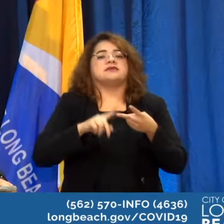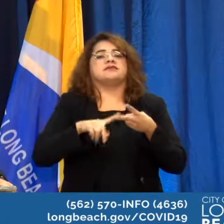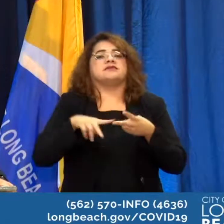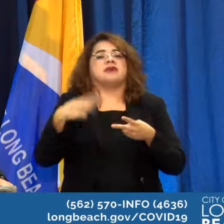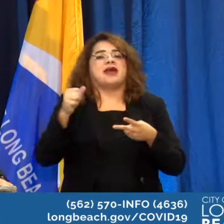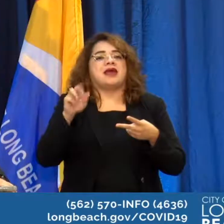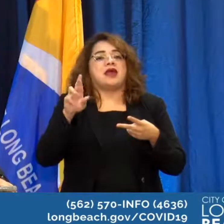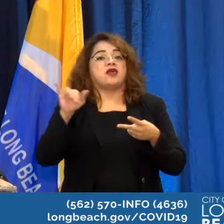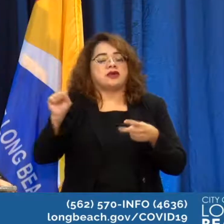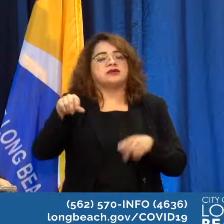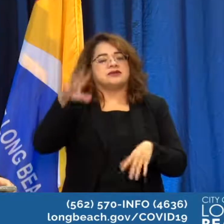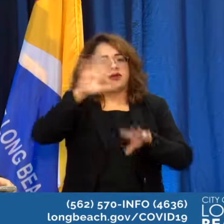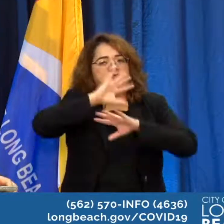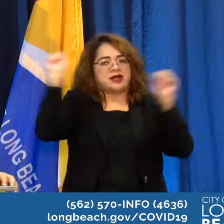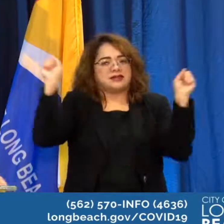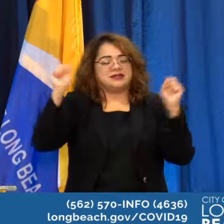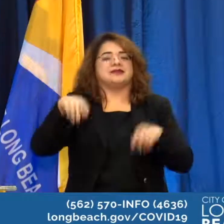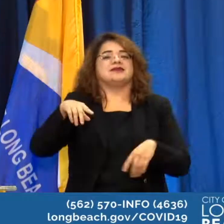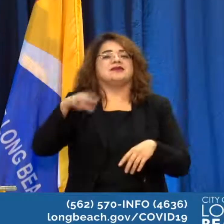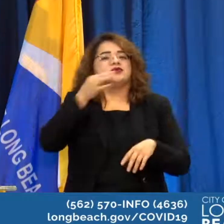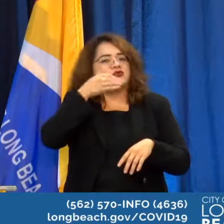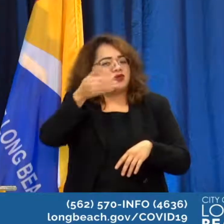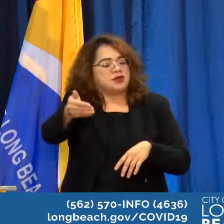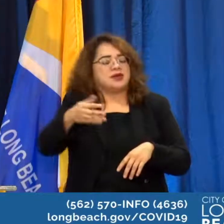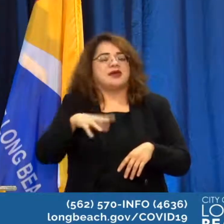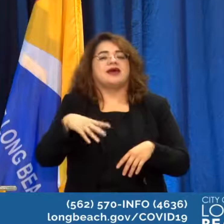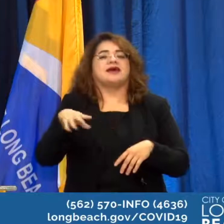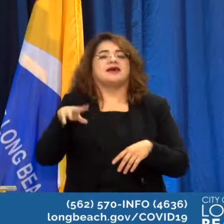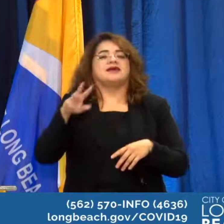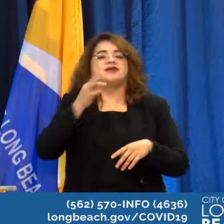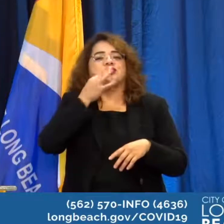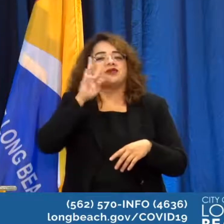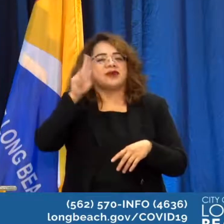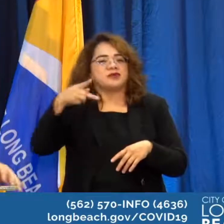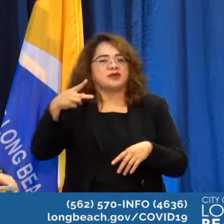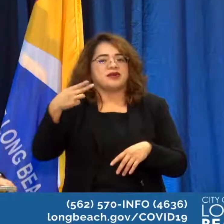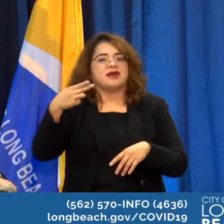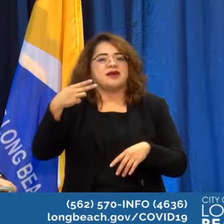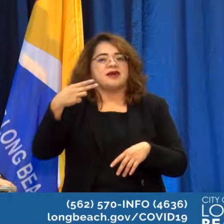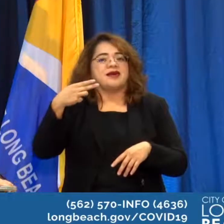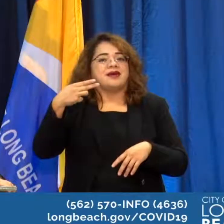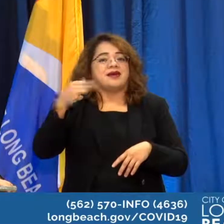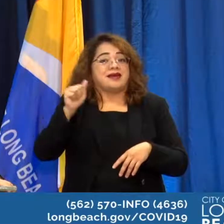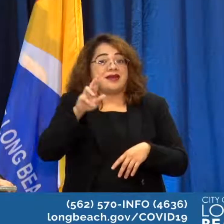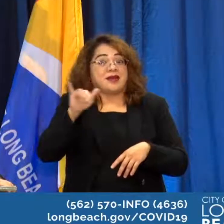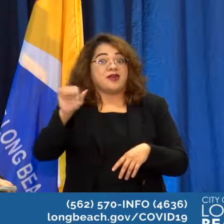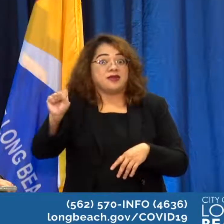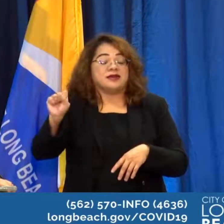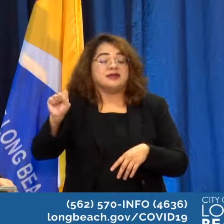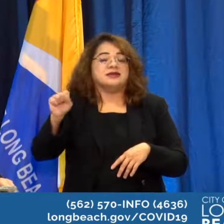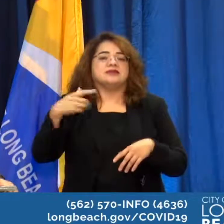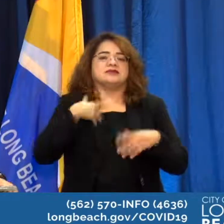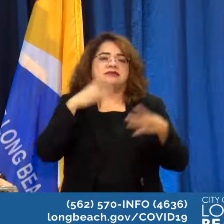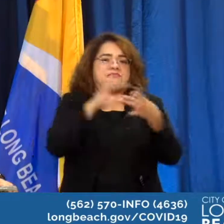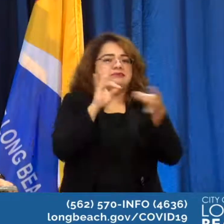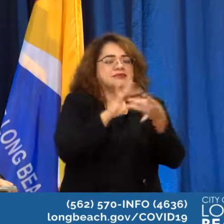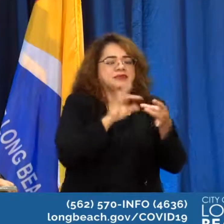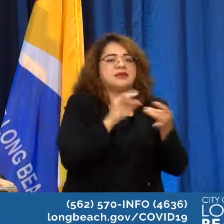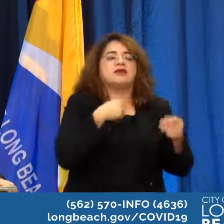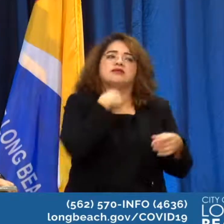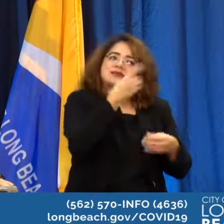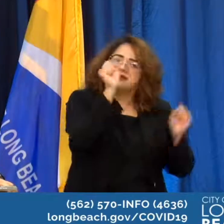Vice President, concurred that this plan is, of course, in the works, and we've heard some of that in the media. I want all of